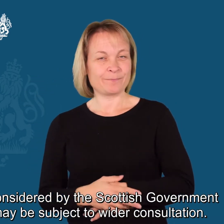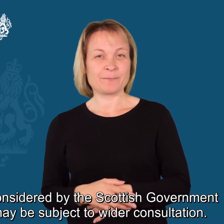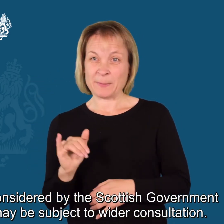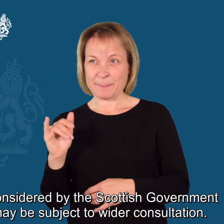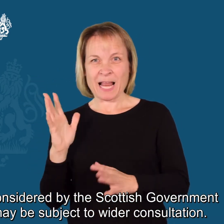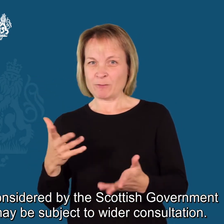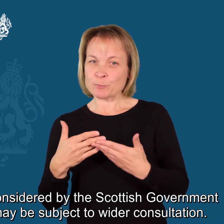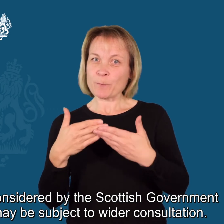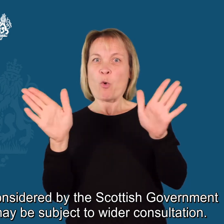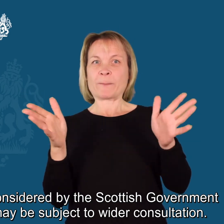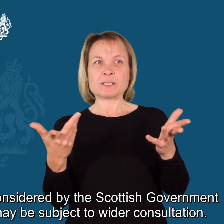consultation.